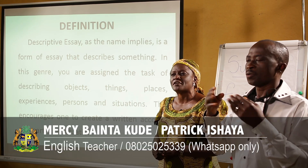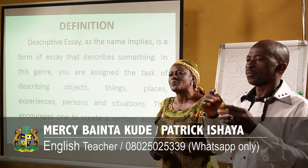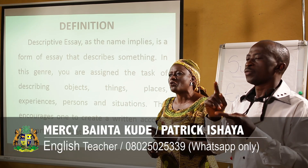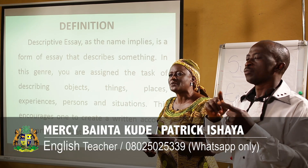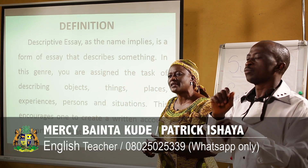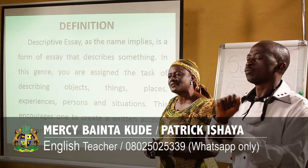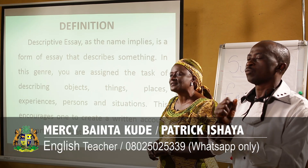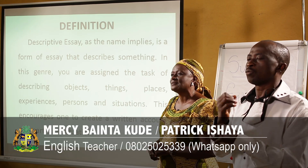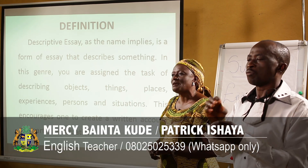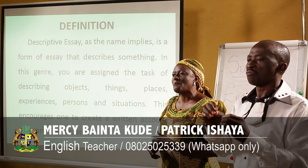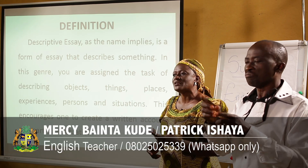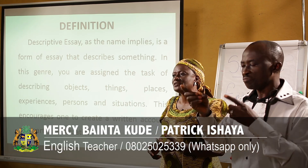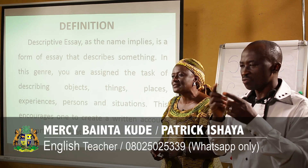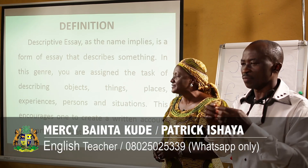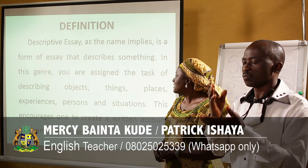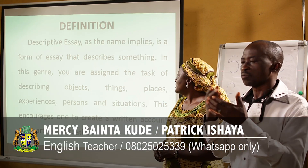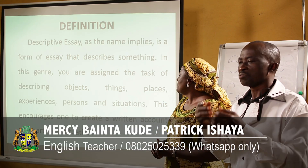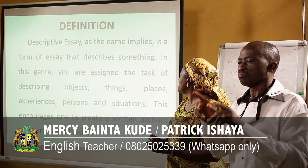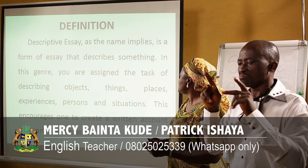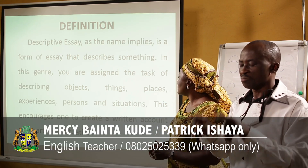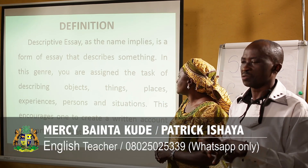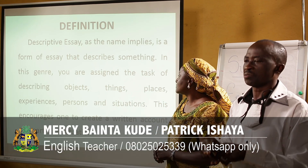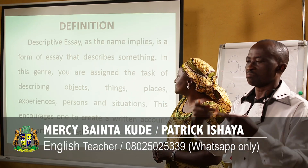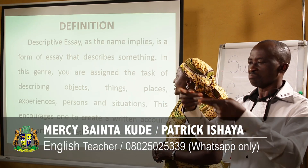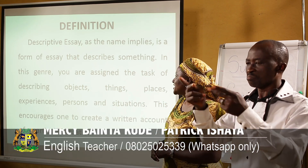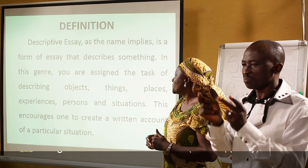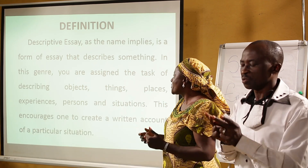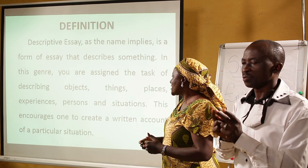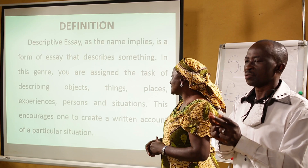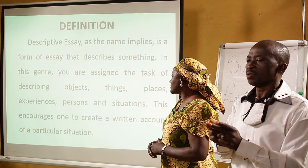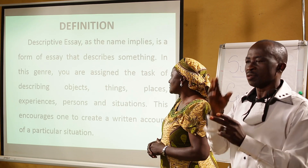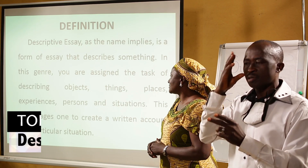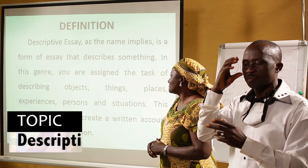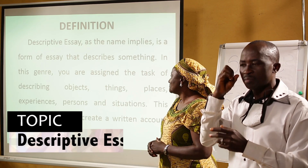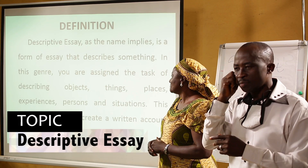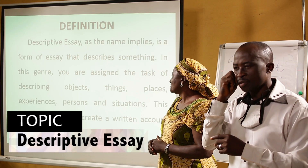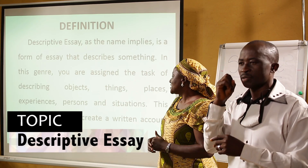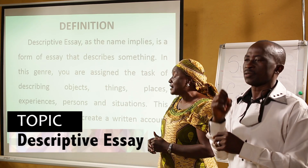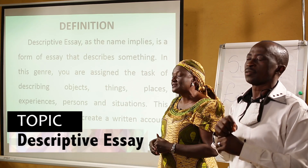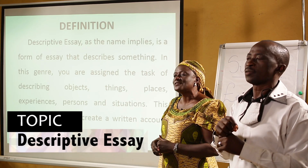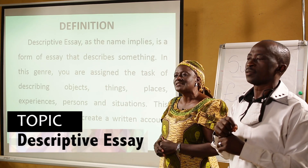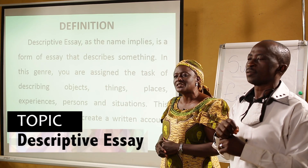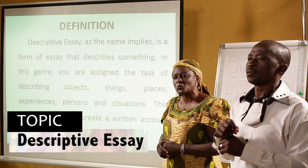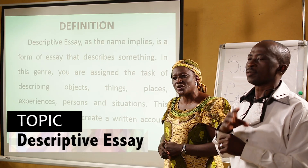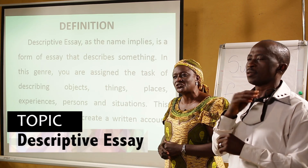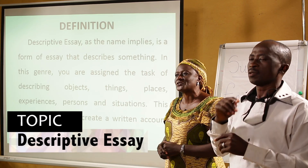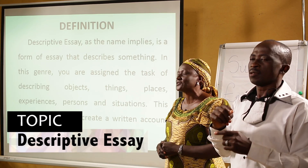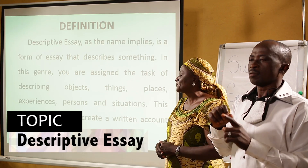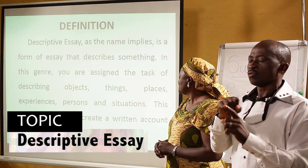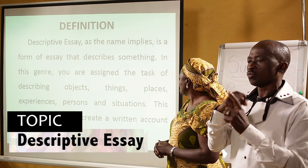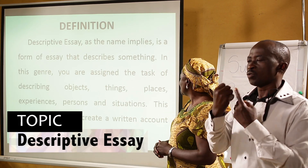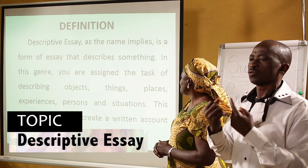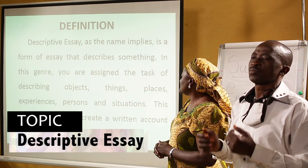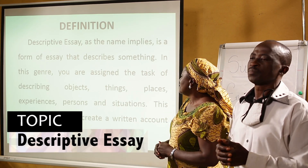of describing objects, persons, places, experiences, and